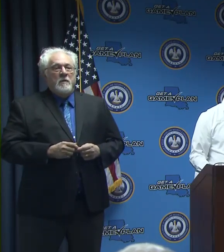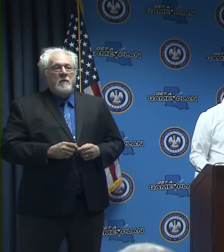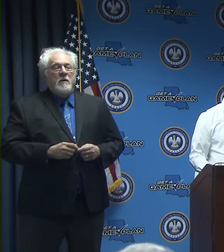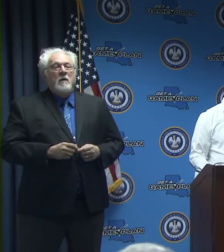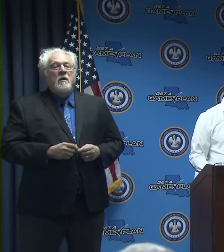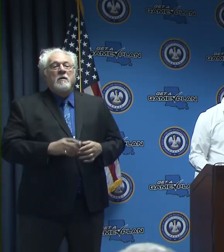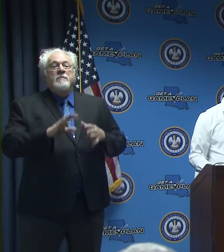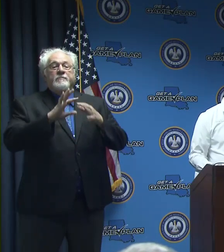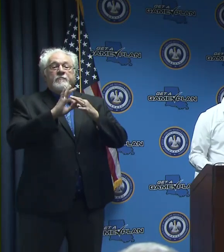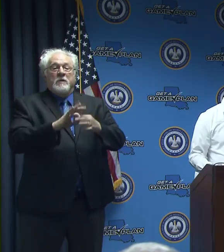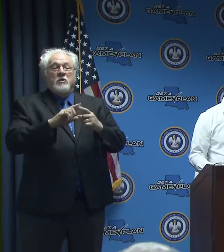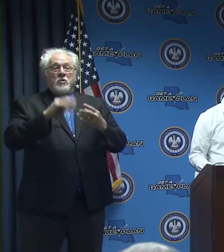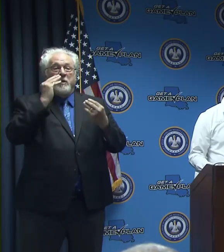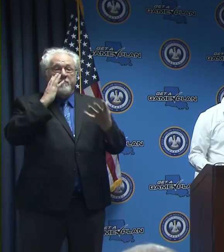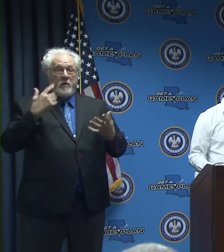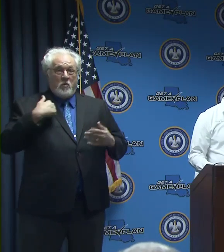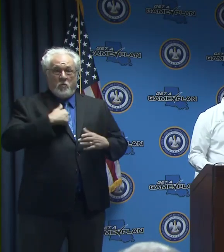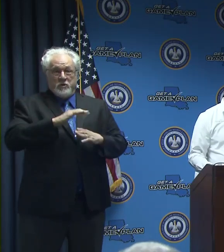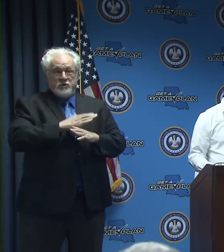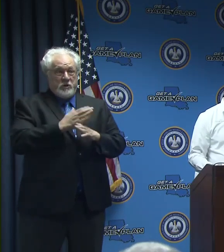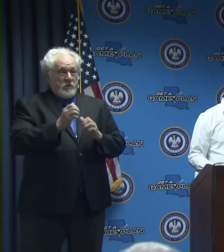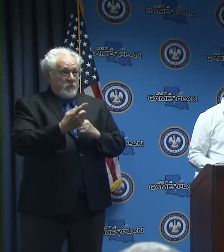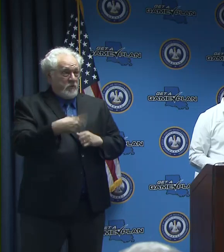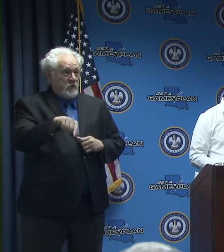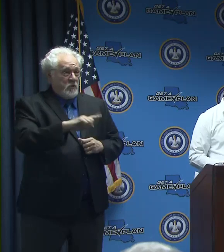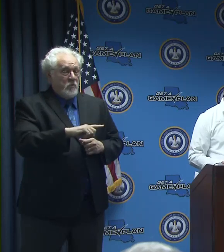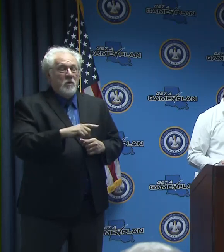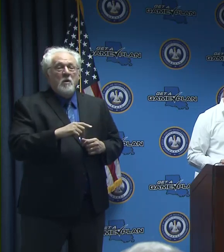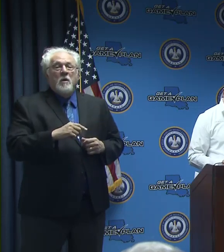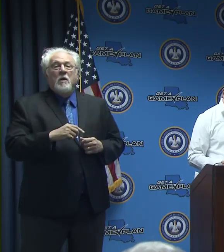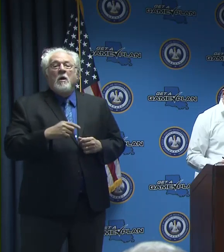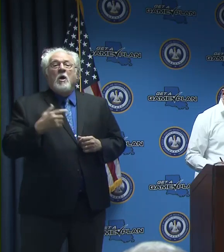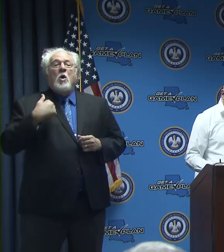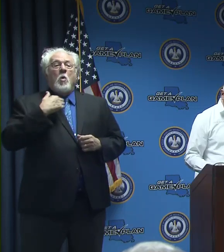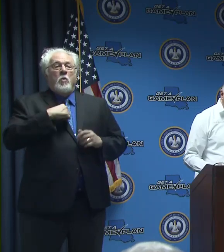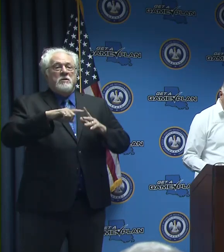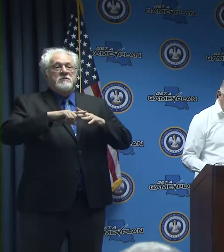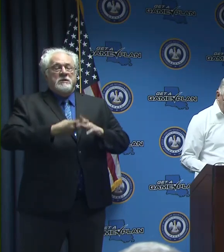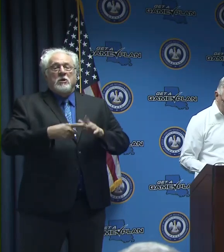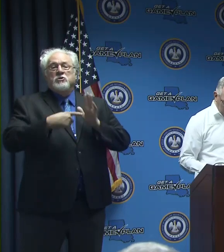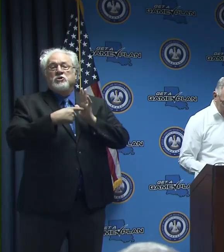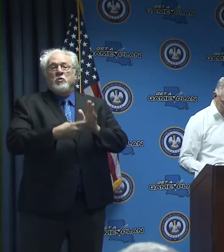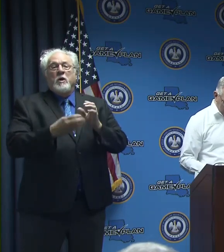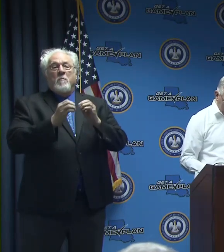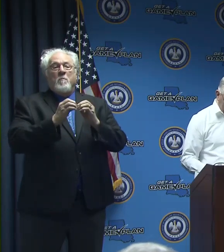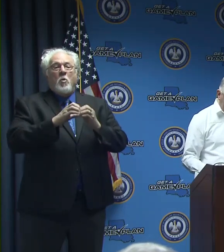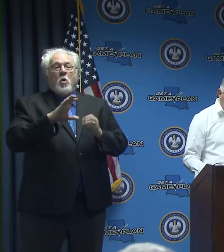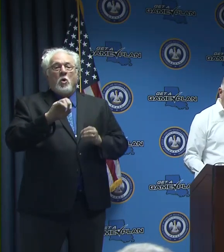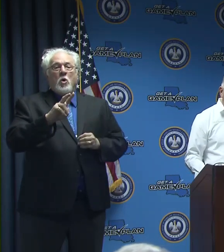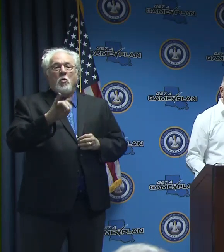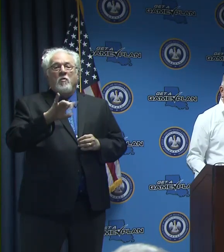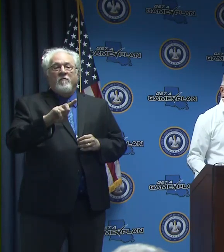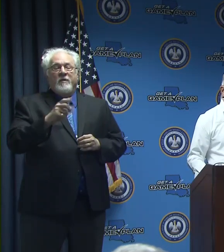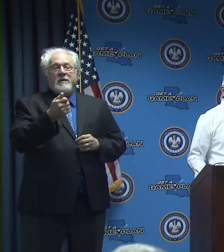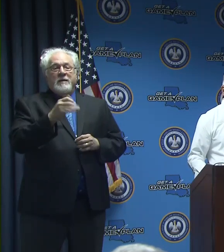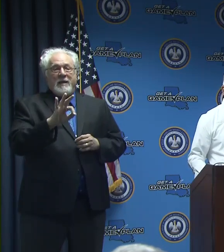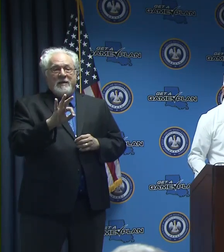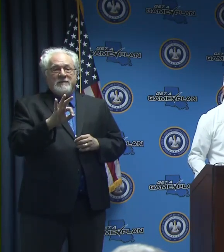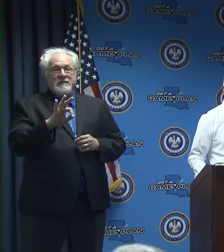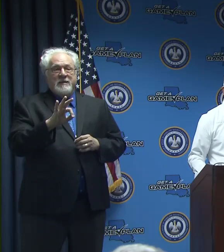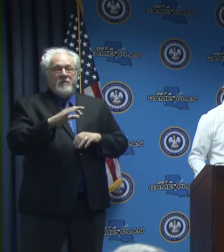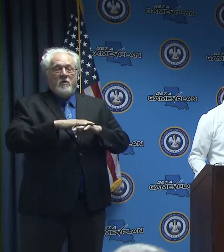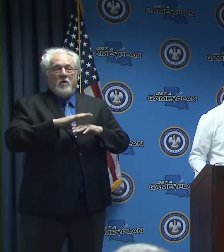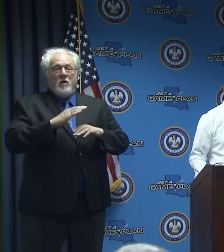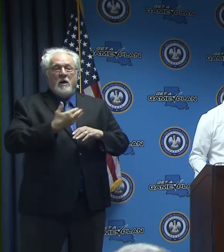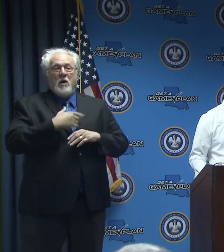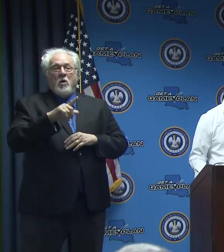With respect to the information that we are sharing with you all, we're going to start showing more COVID-19 deaths on our dashboard